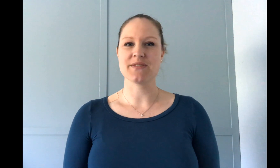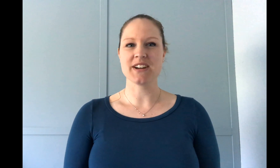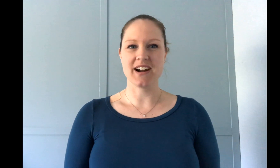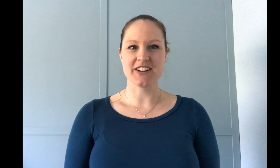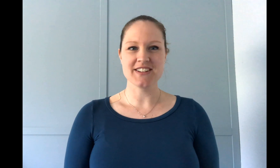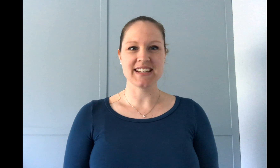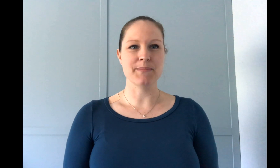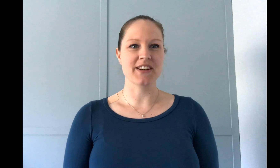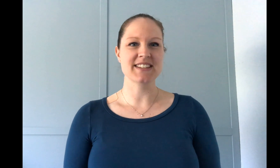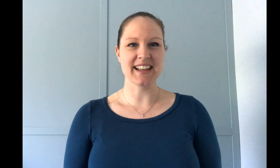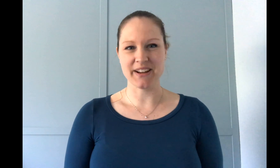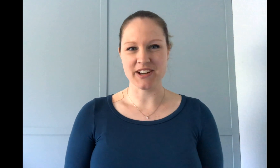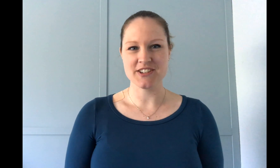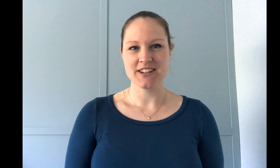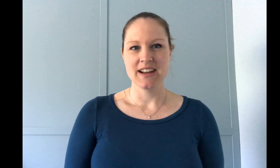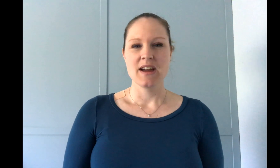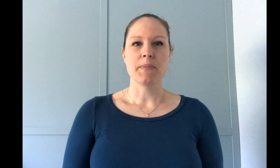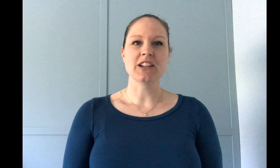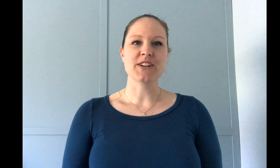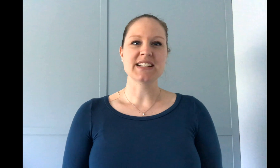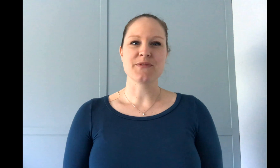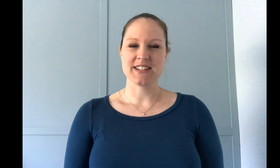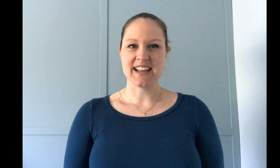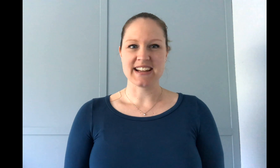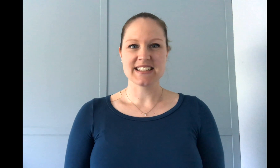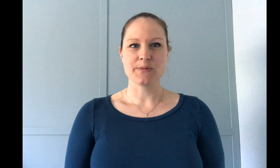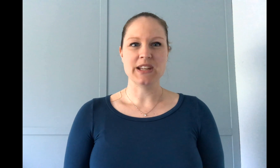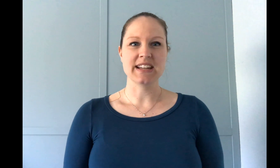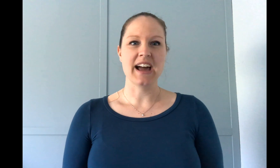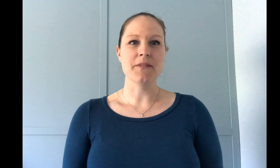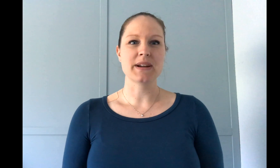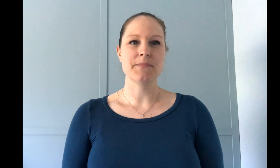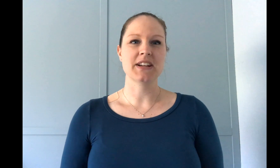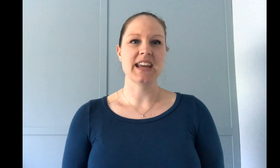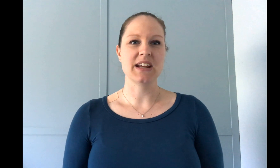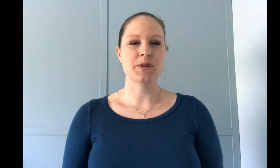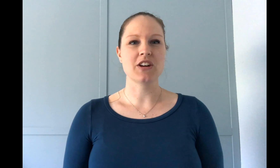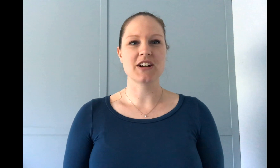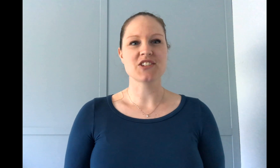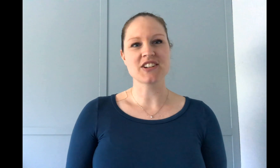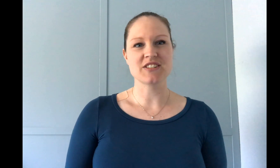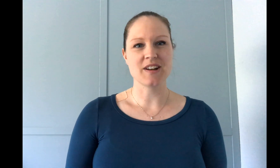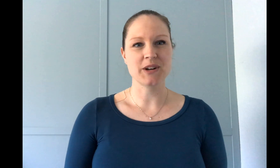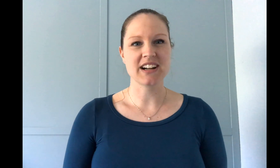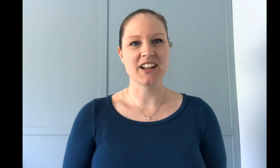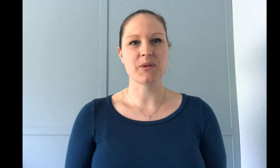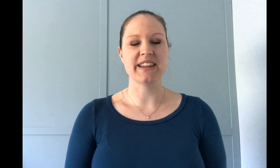different colors in American Sign Language. By learning different signs, we can help by communicating with our instructors on what color we'd like